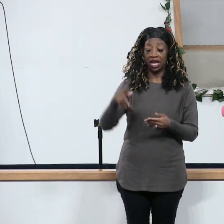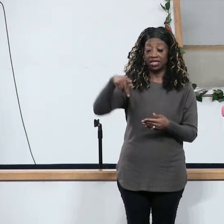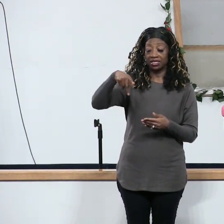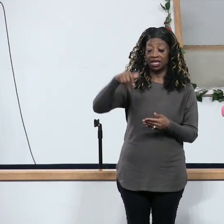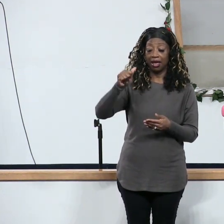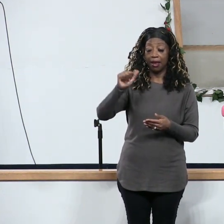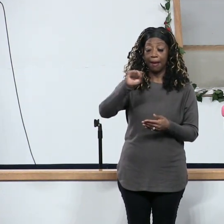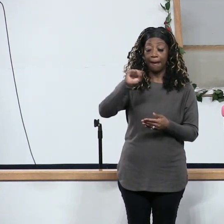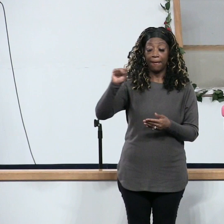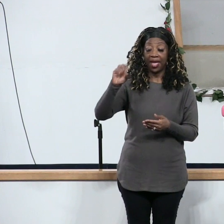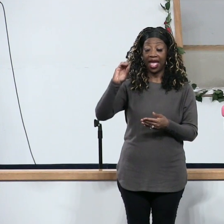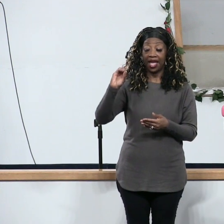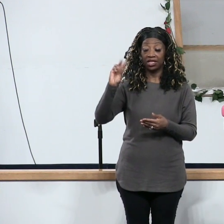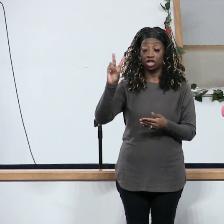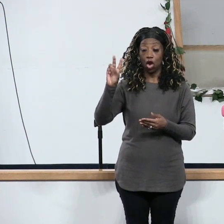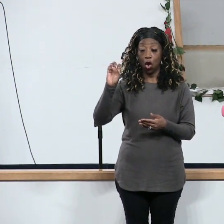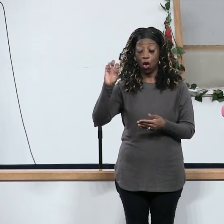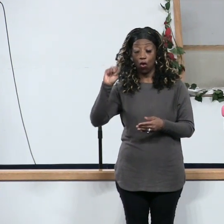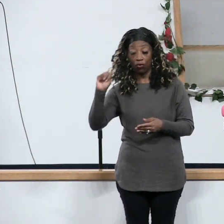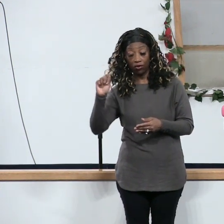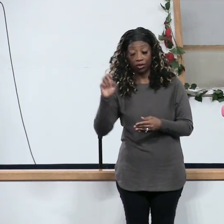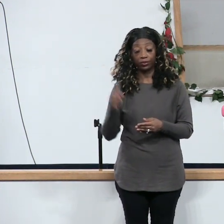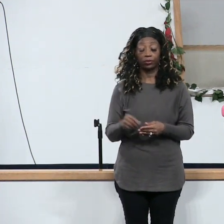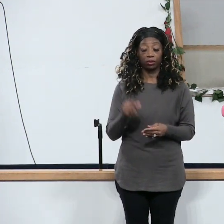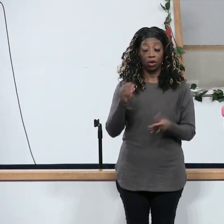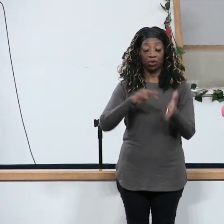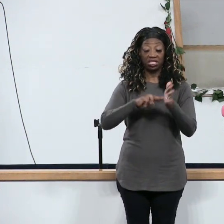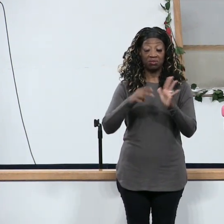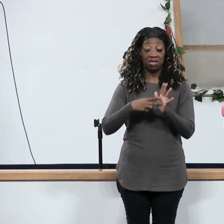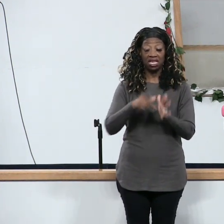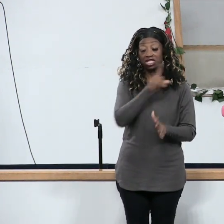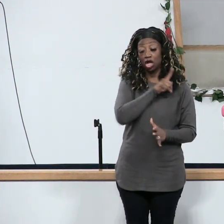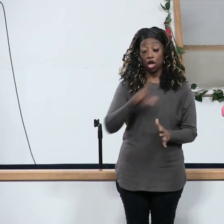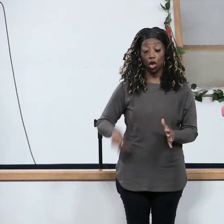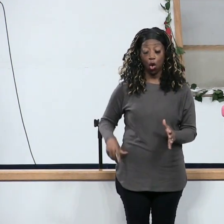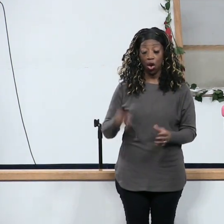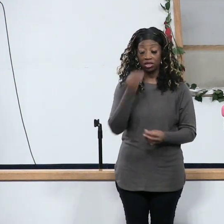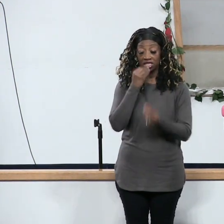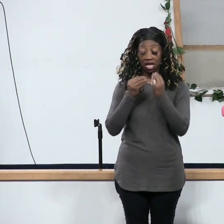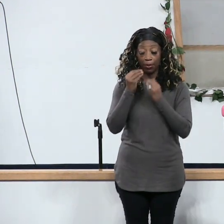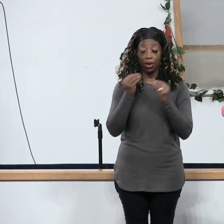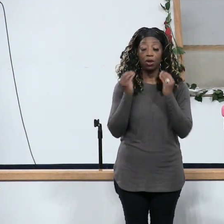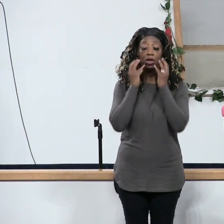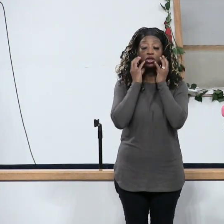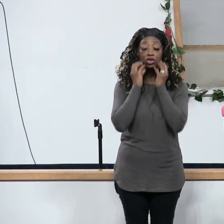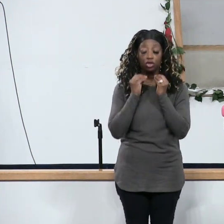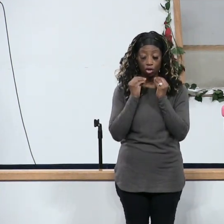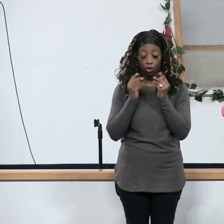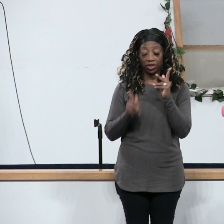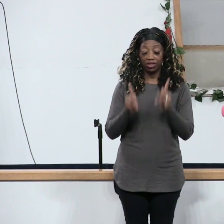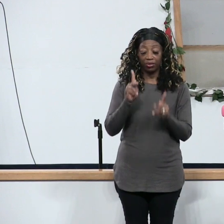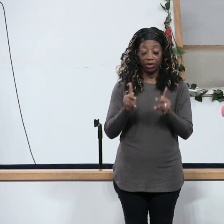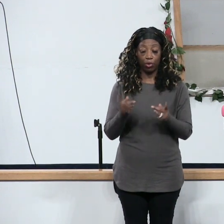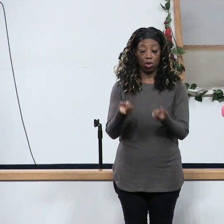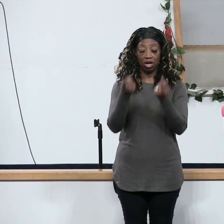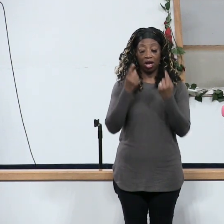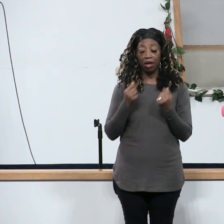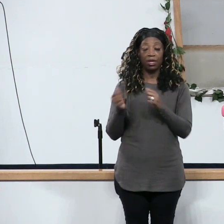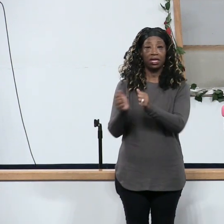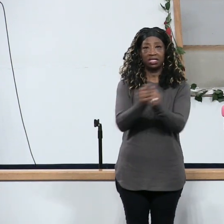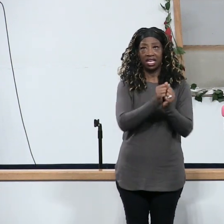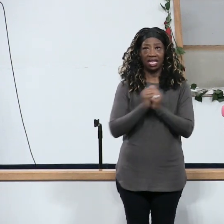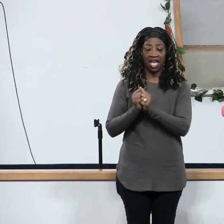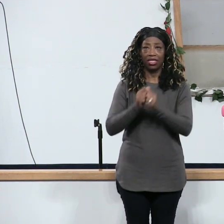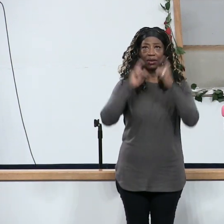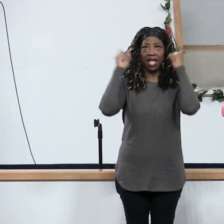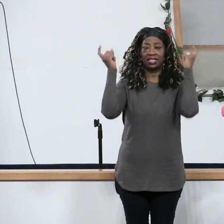is writing about. The Passover is the time when the Jewish people would come together and celebrate their liberation